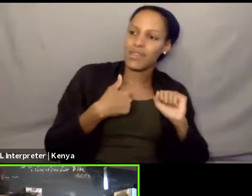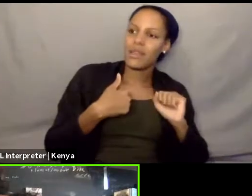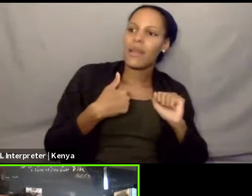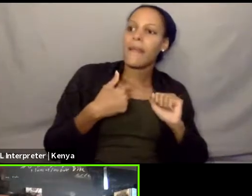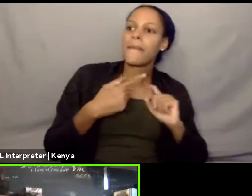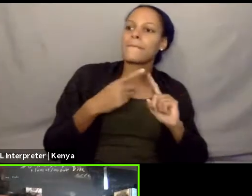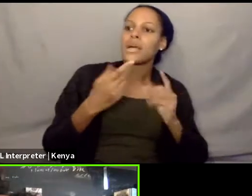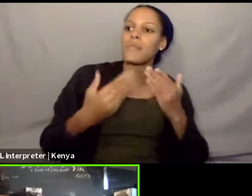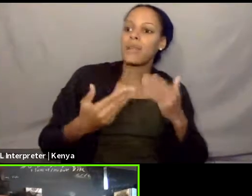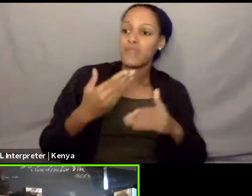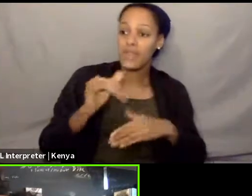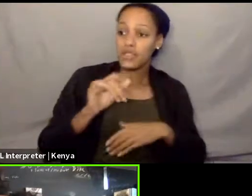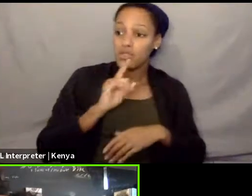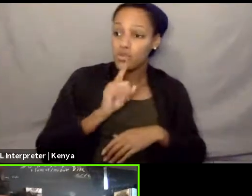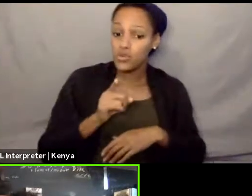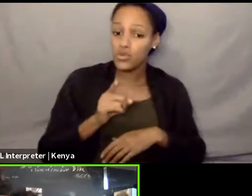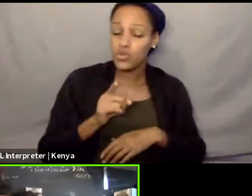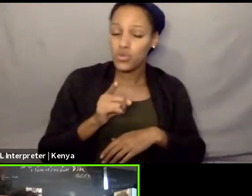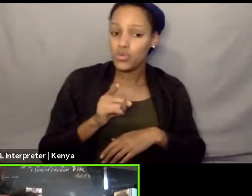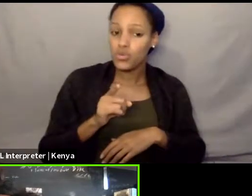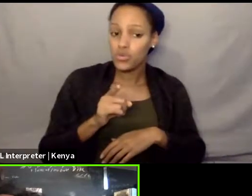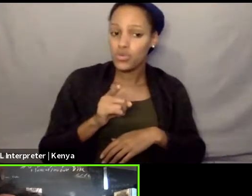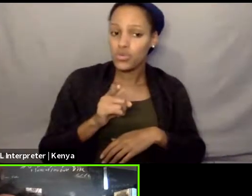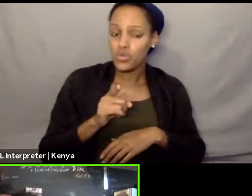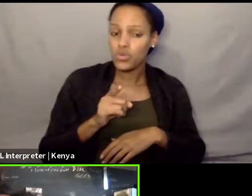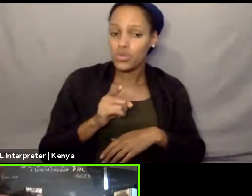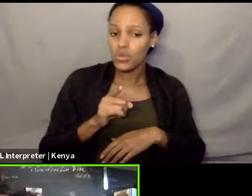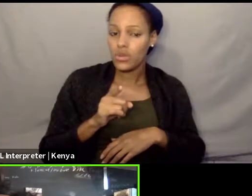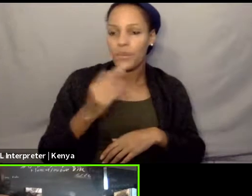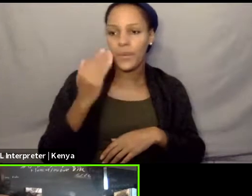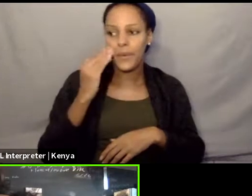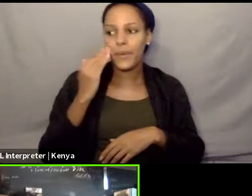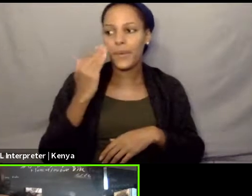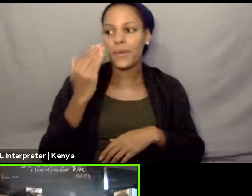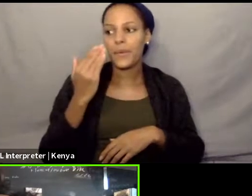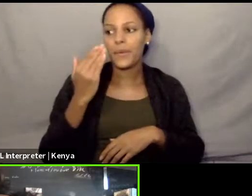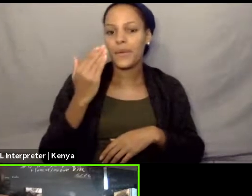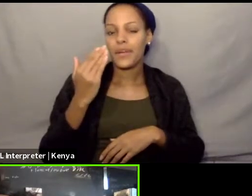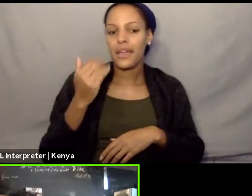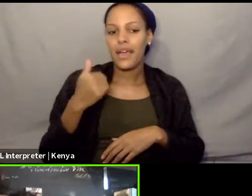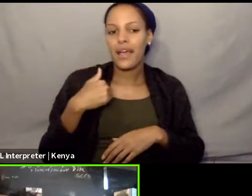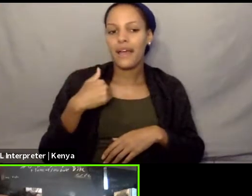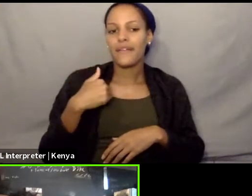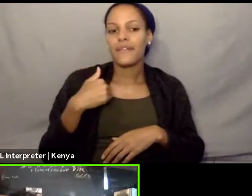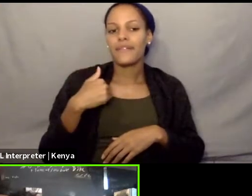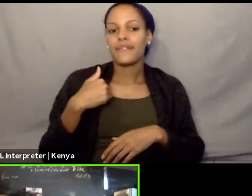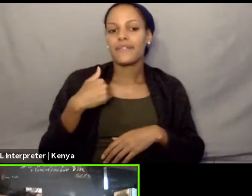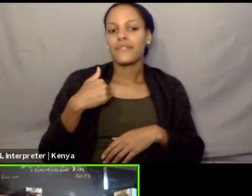But maybe that is what it is. And it's also like, you know, the sensual,